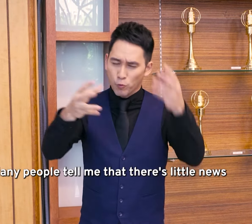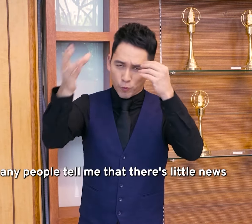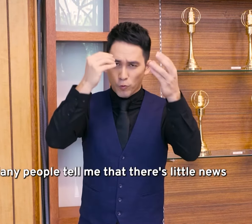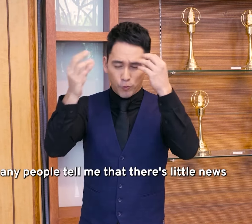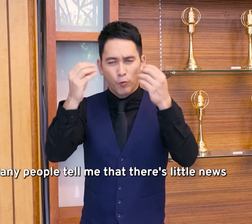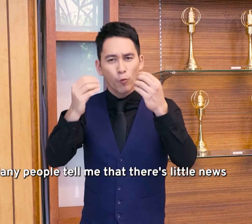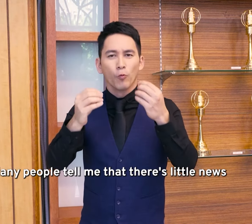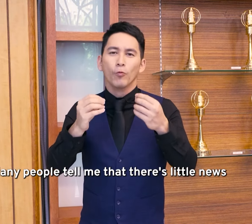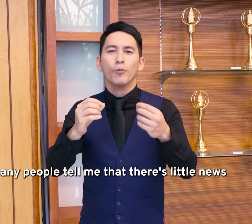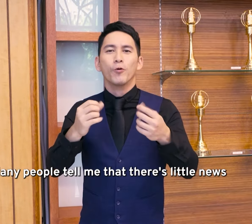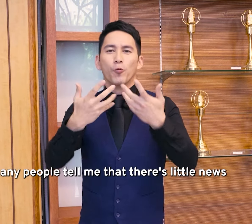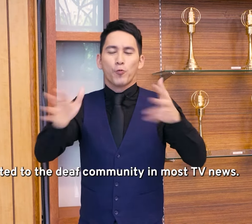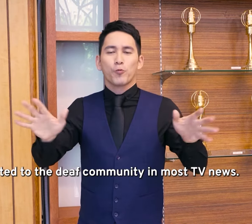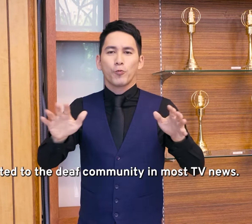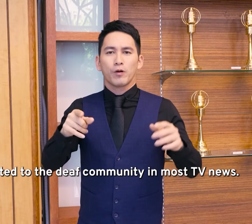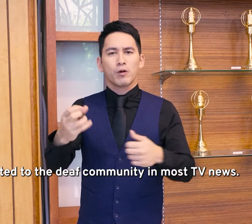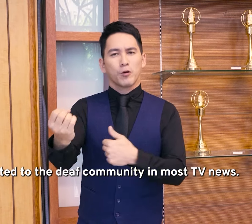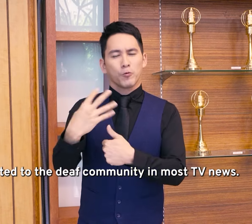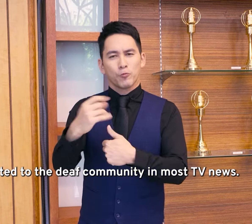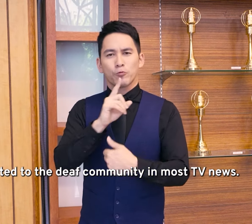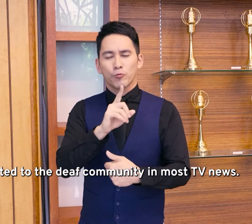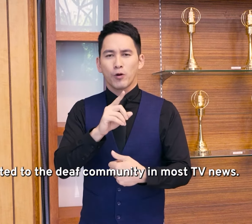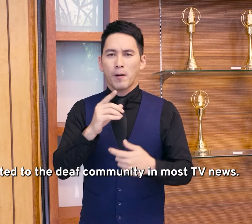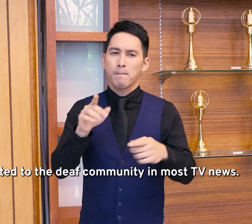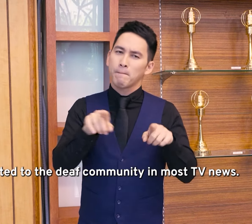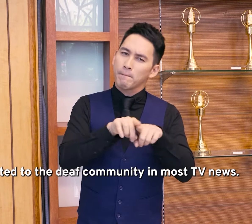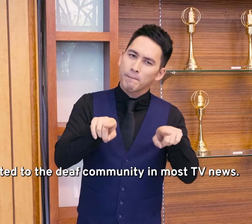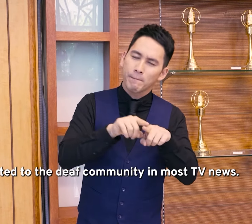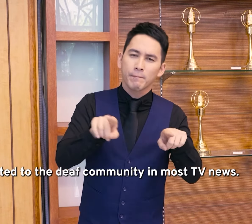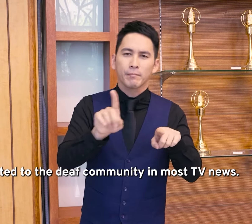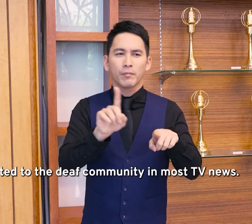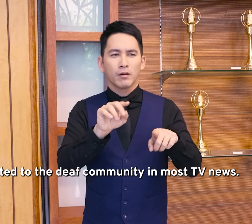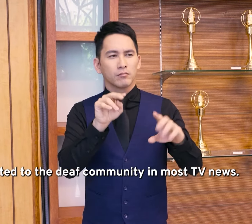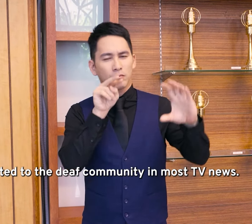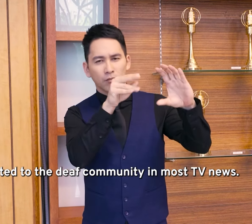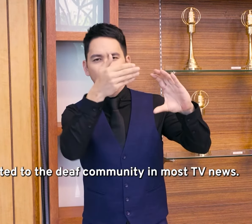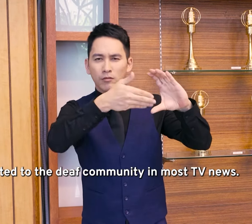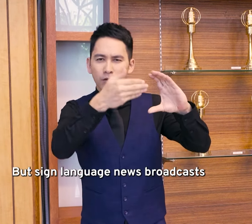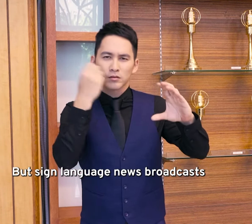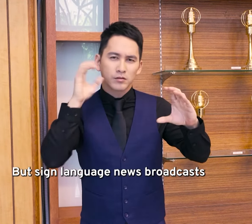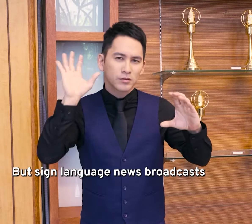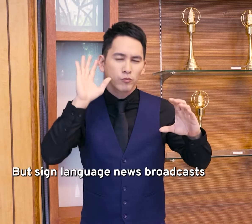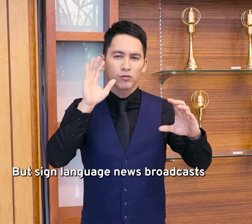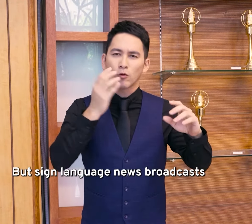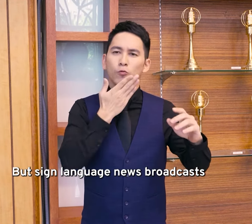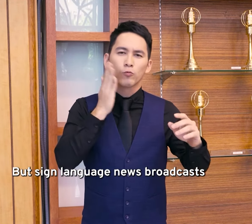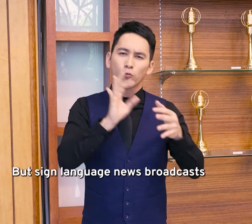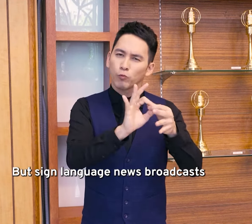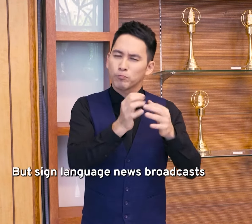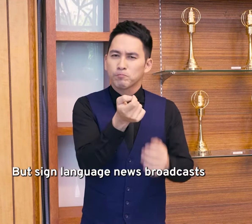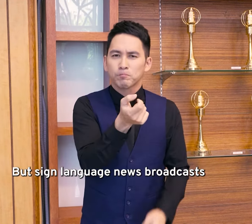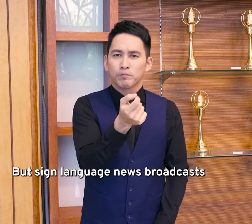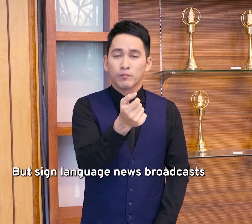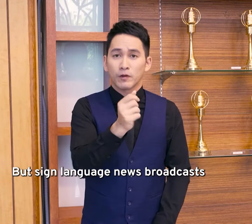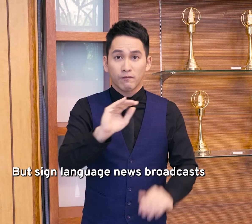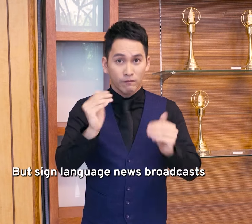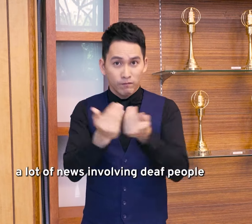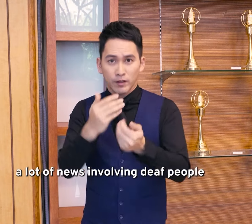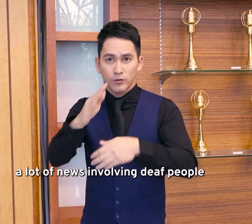me that there's little news related to the deaf community in most TV news. But sign language news broadcasts a lot of